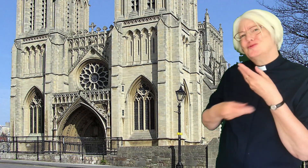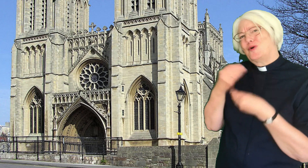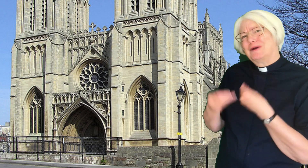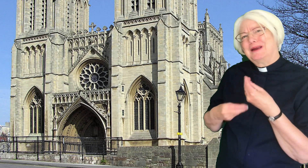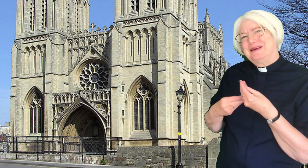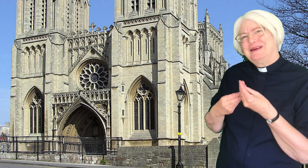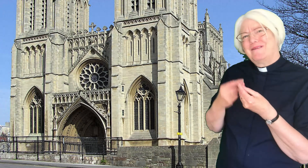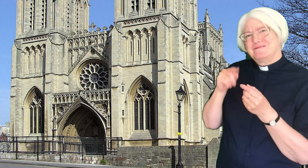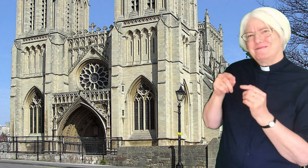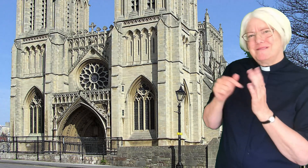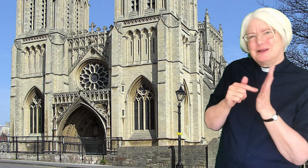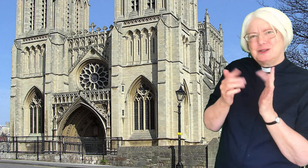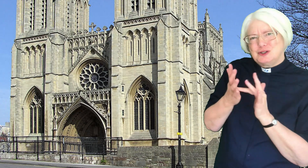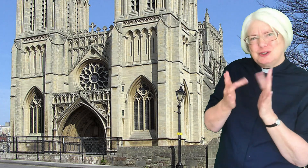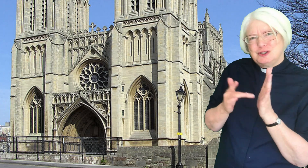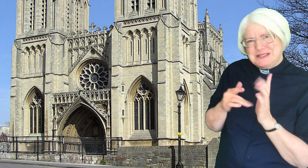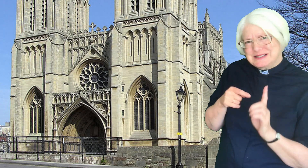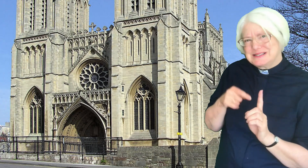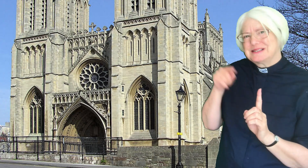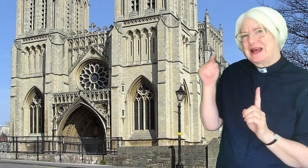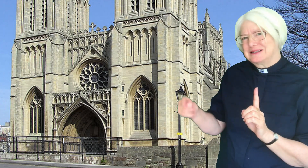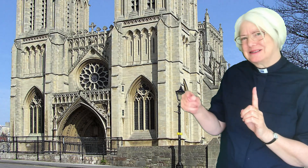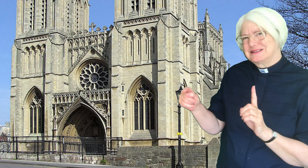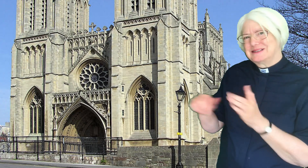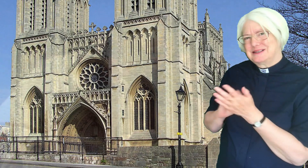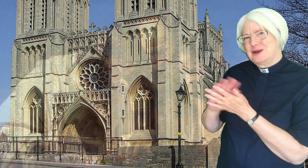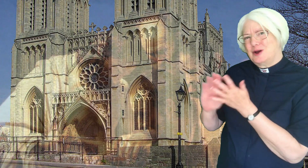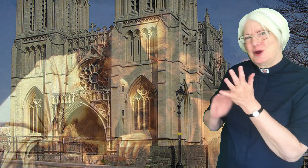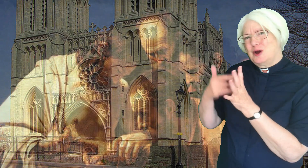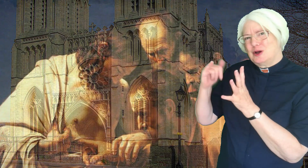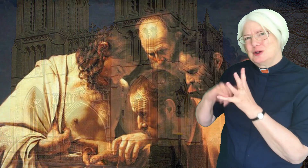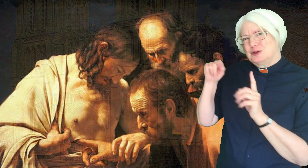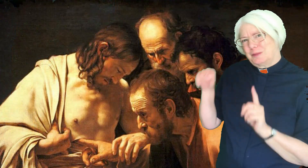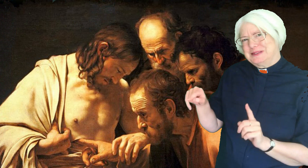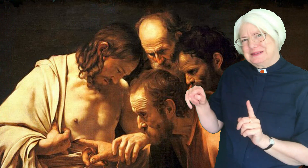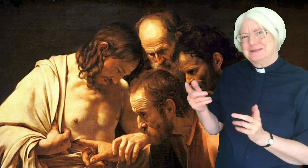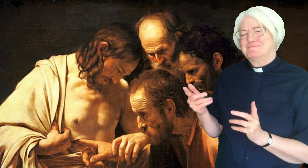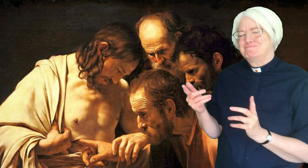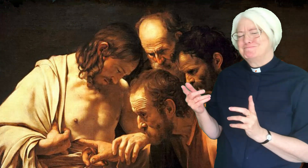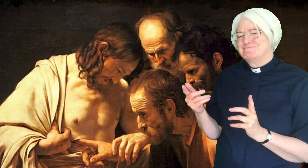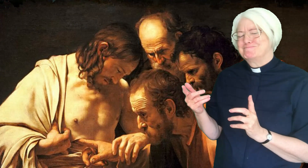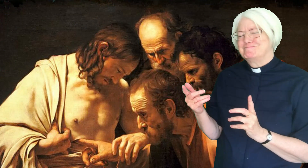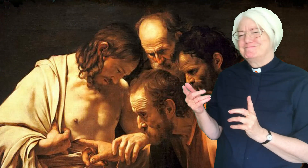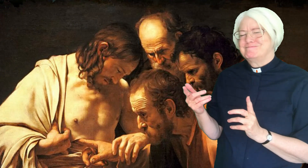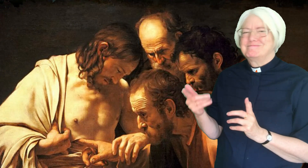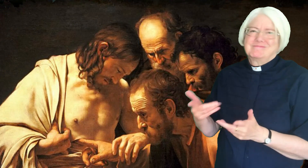So I've been thinking about this story about Jesus and Thomas in the Bible.